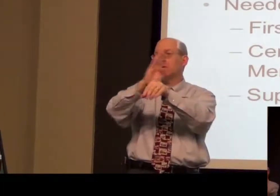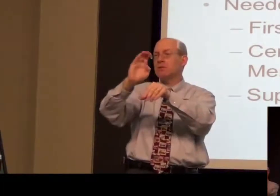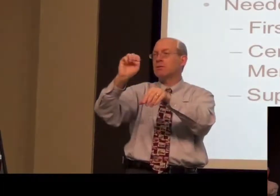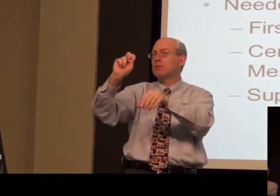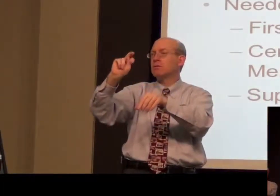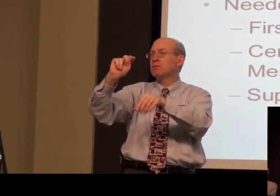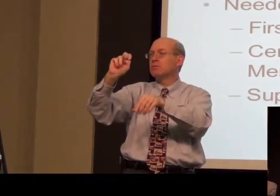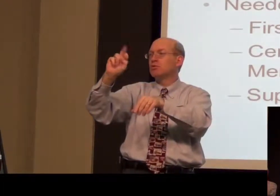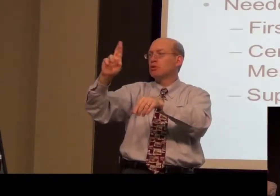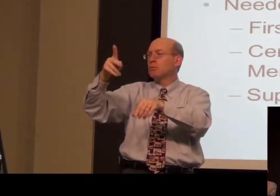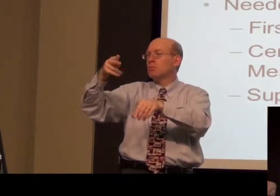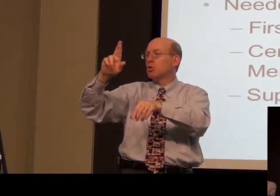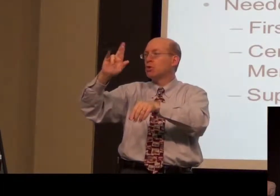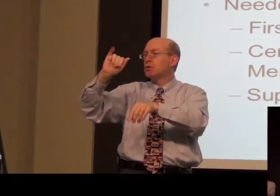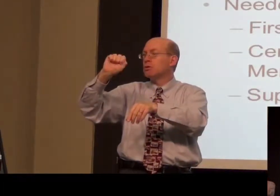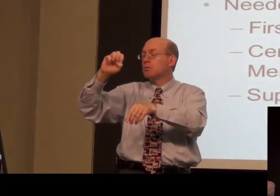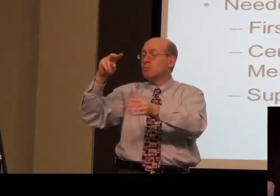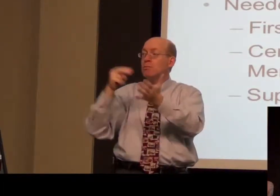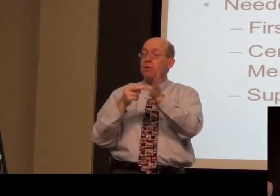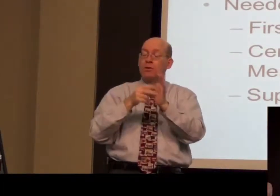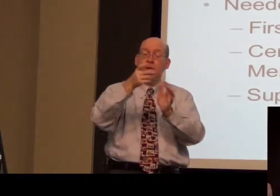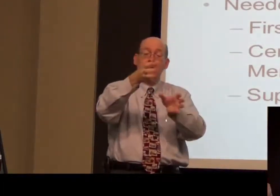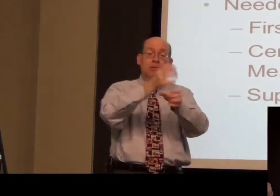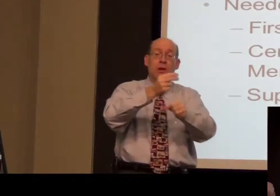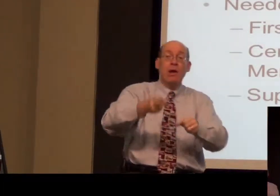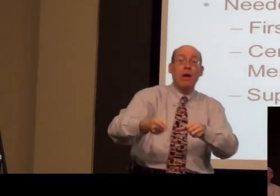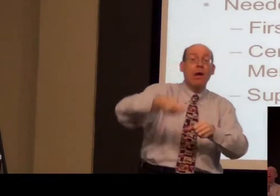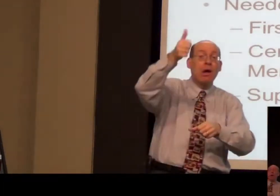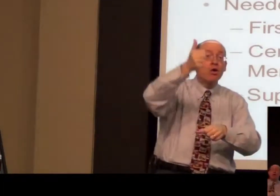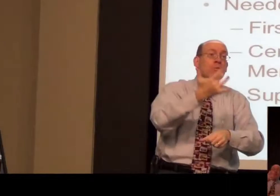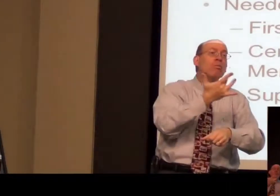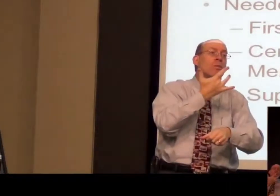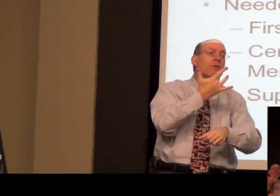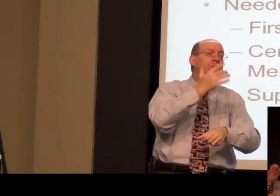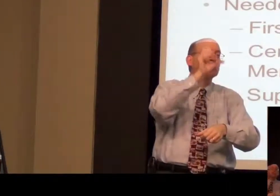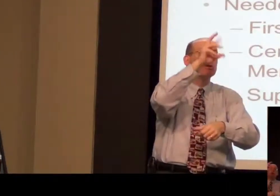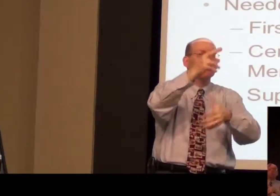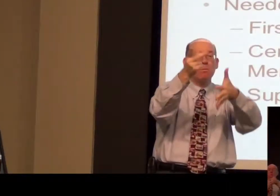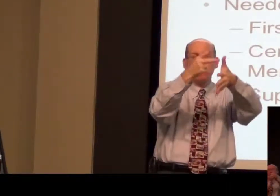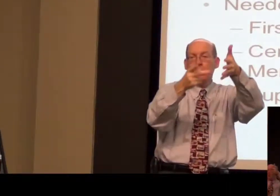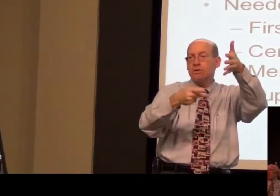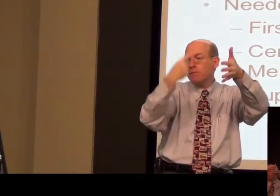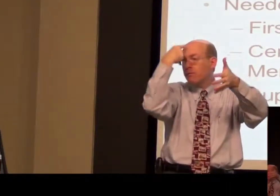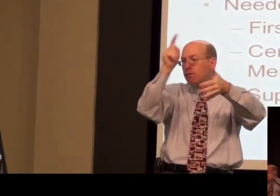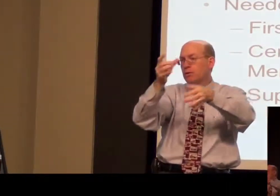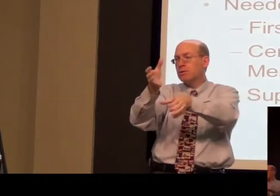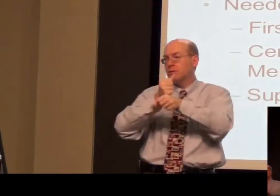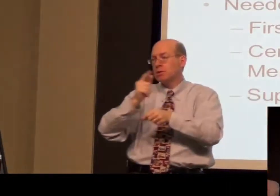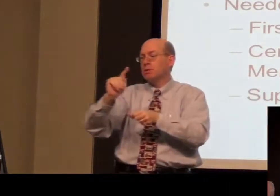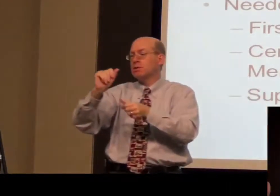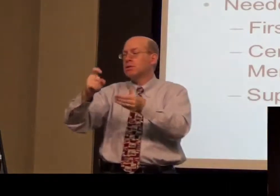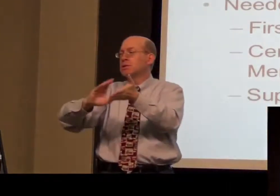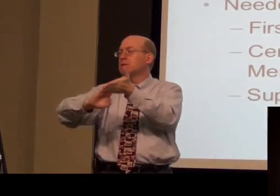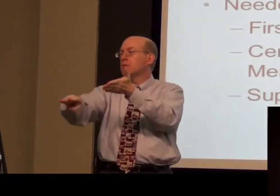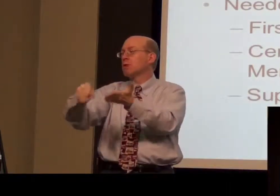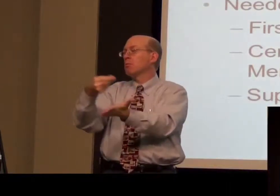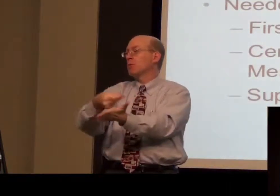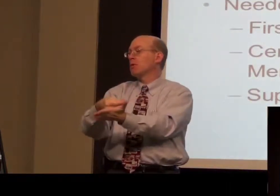economy develop. So the business and entrepreneurship has different preference